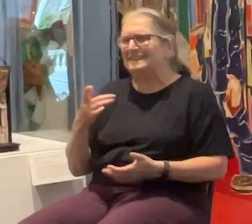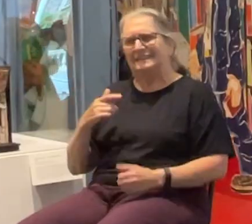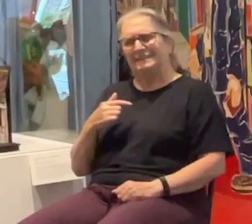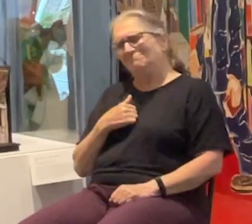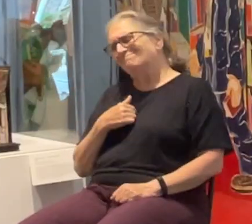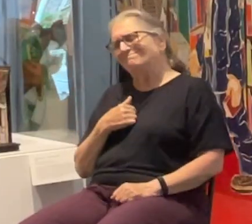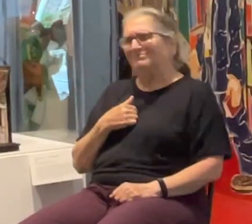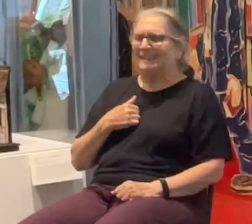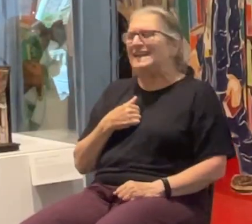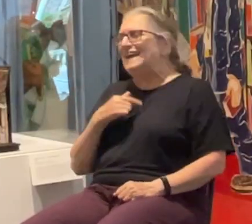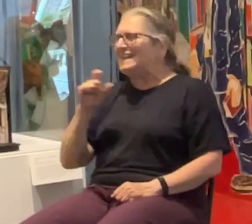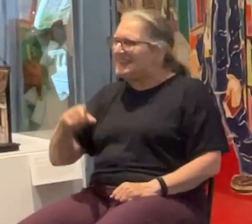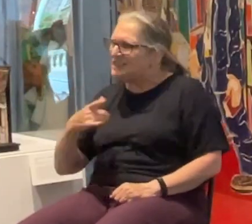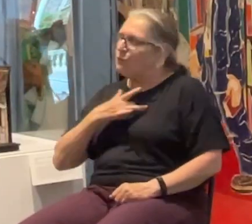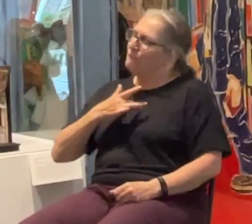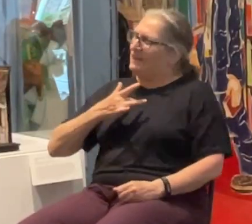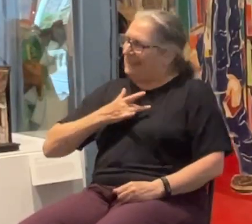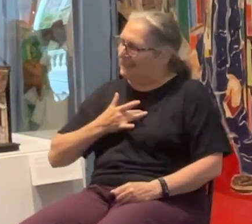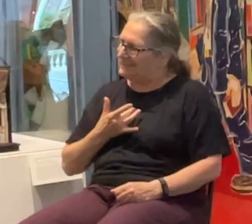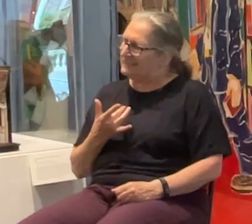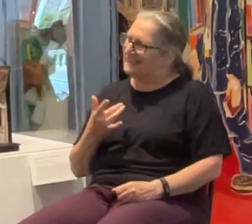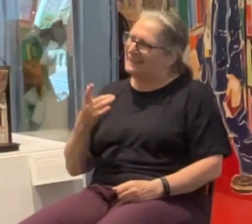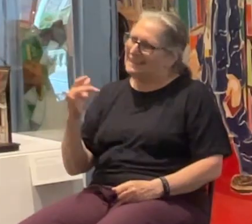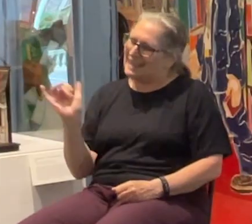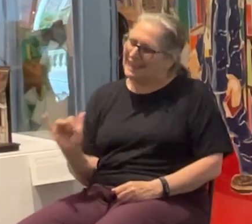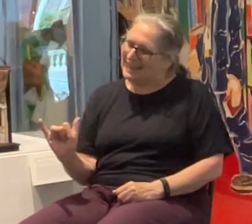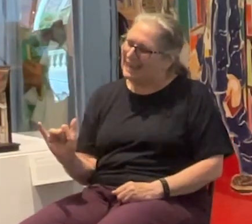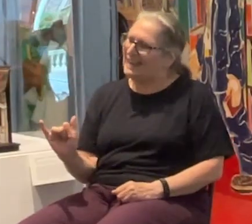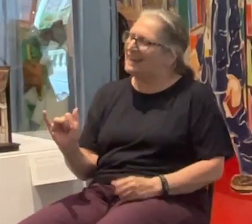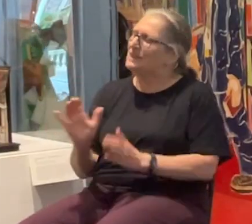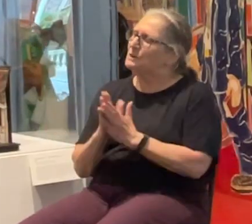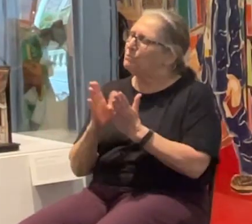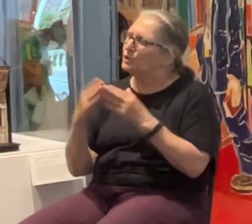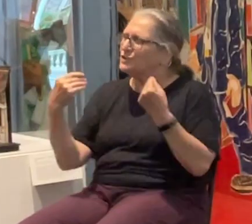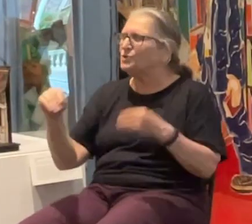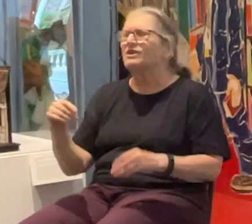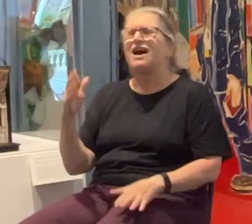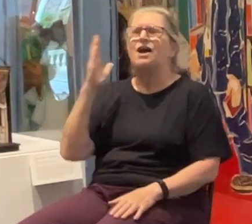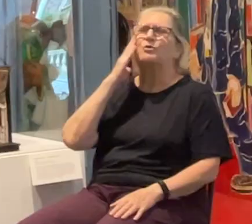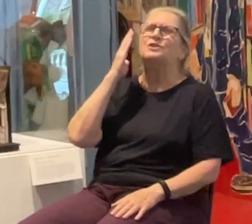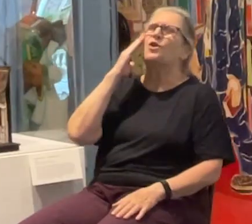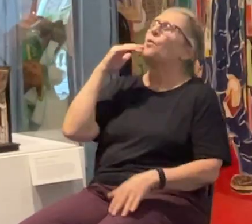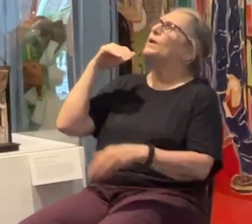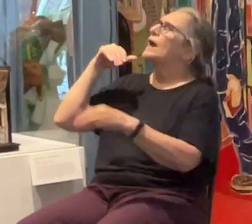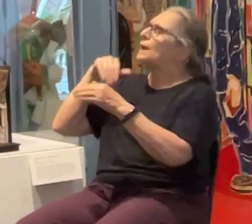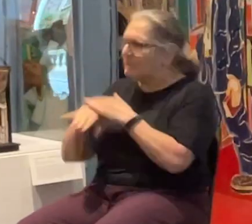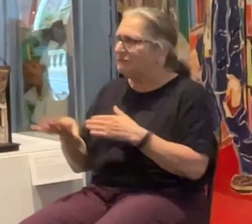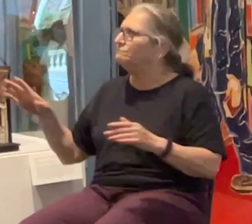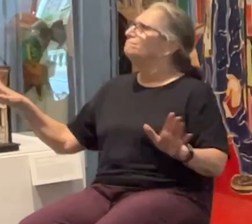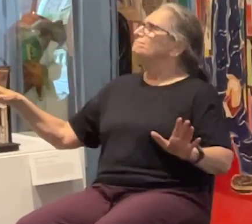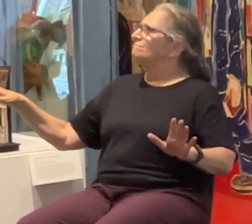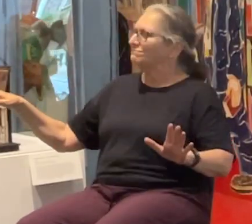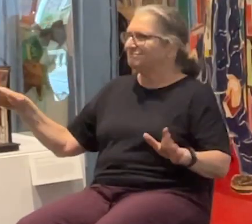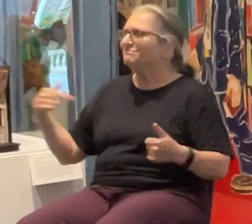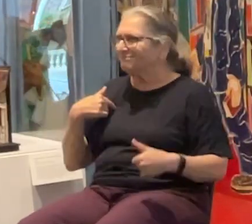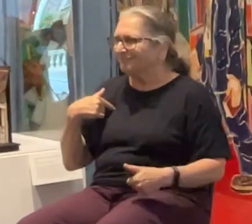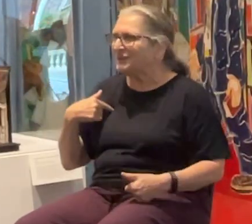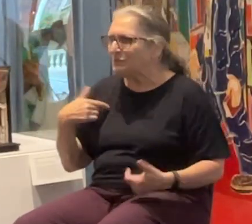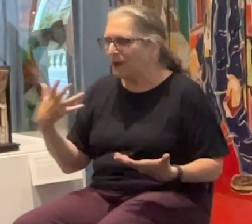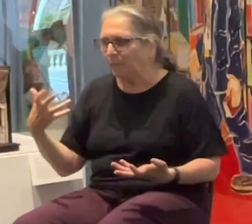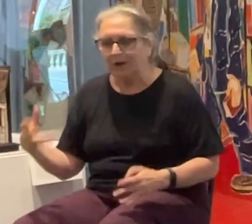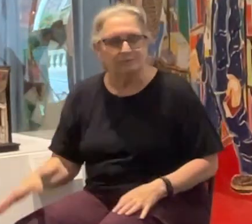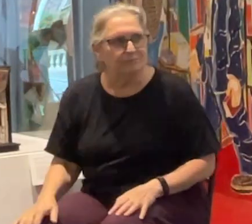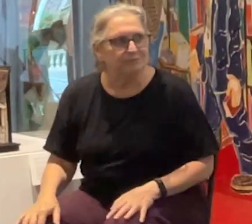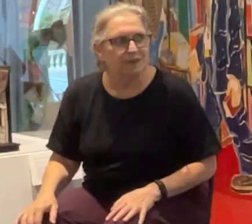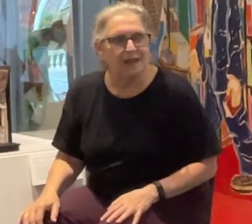to me. Mm-hmm. You know, it has to feel right. He said, I'll know it the minute I walk in. Right, sure. You know, and that was